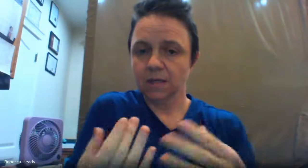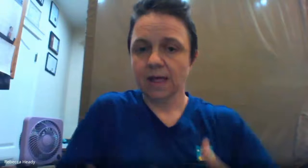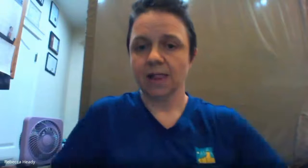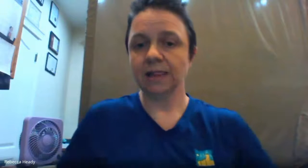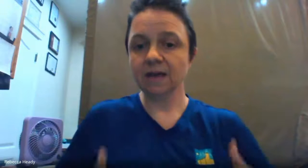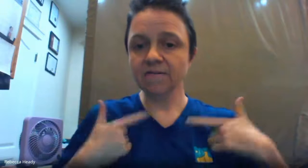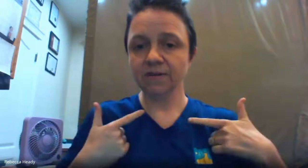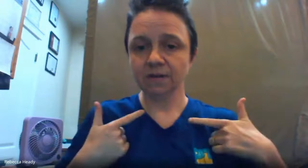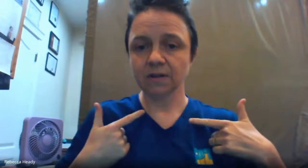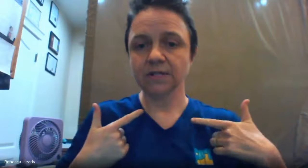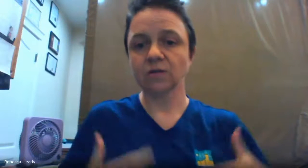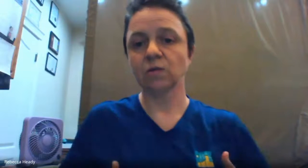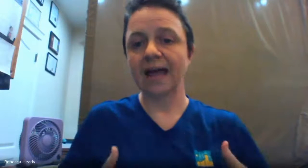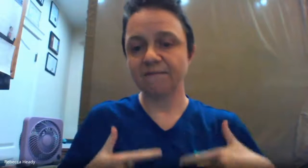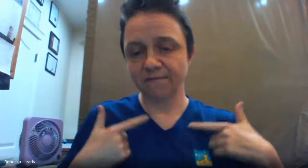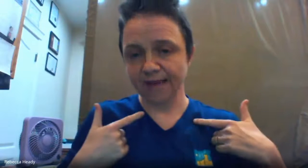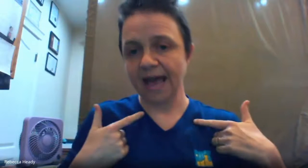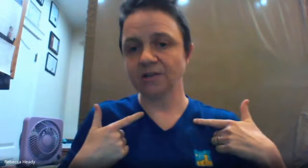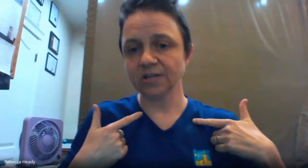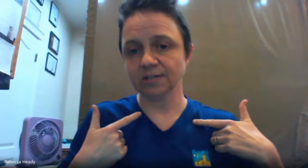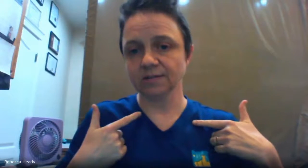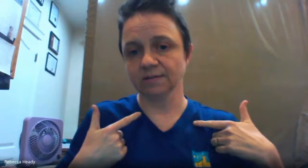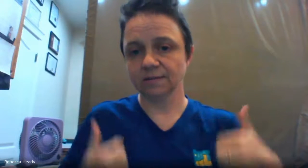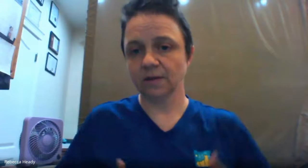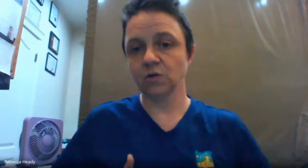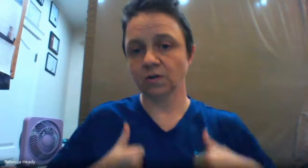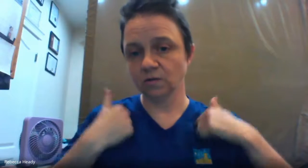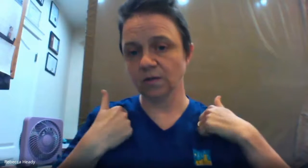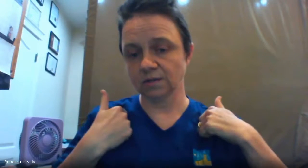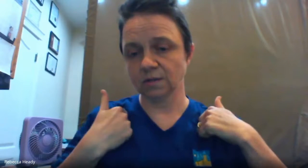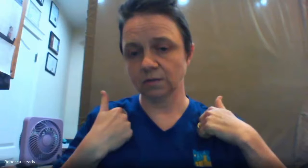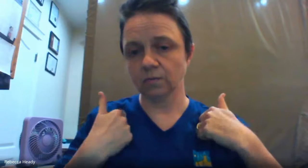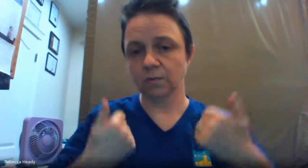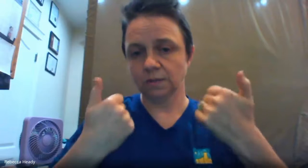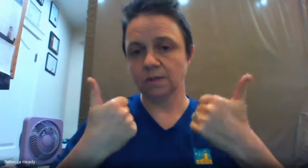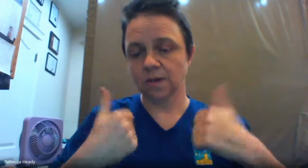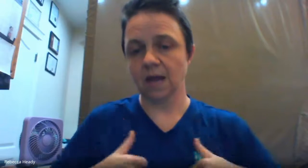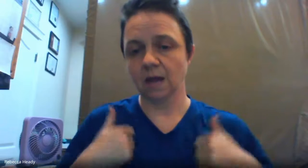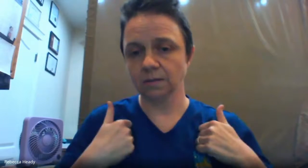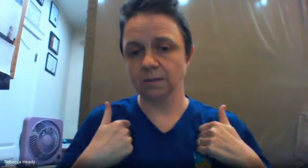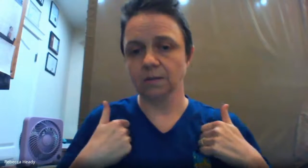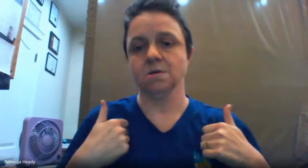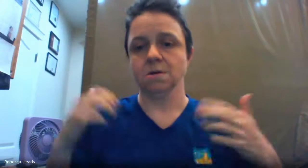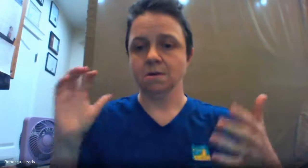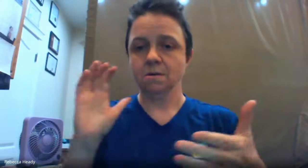live, it's also life and address, and you can also do this too with the A hands.